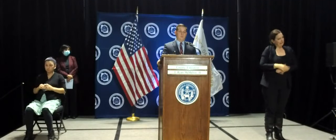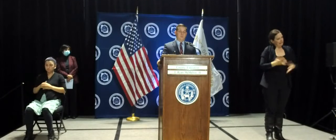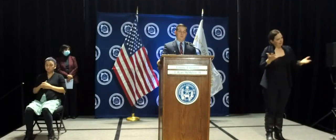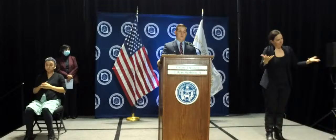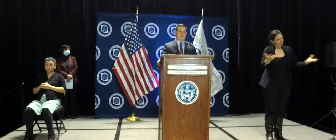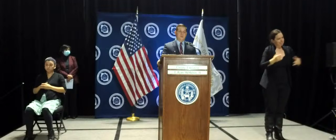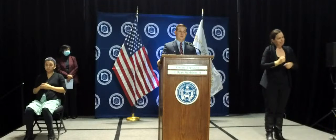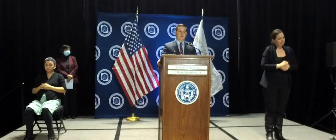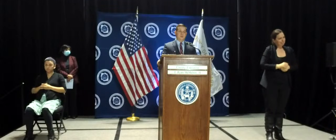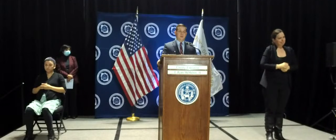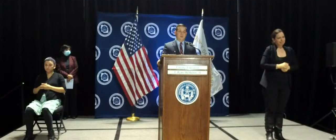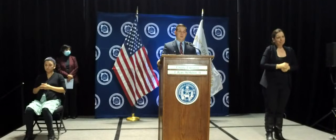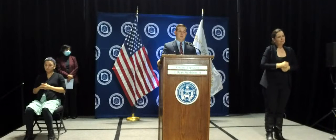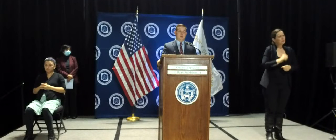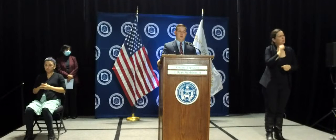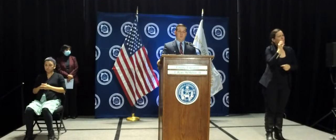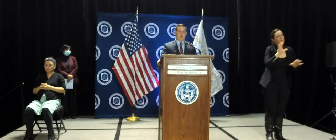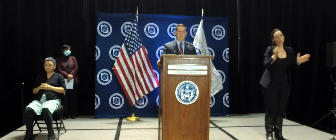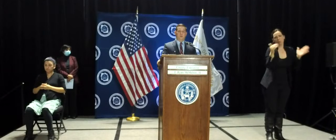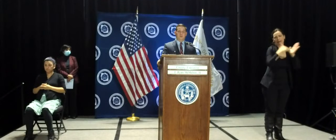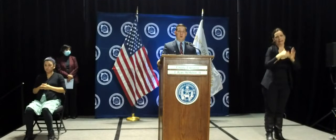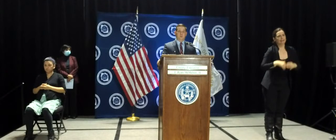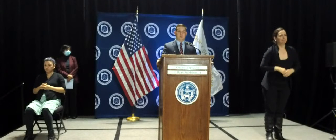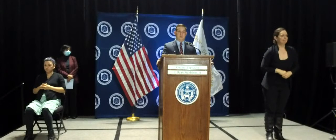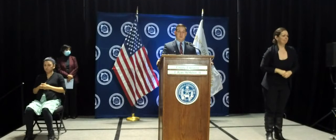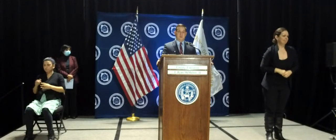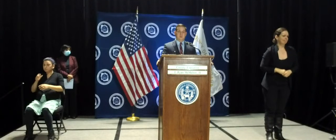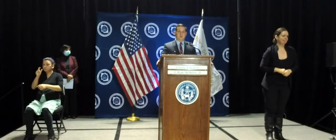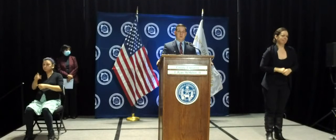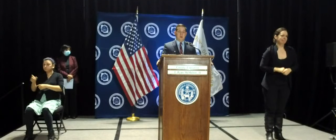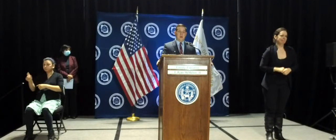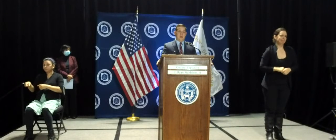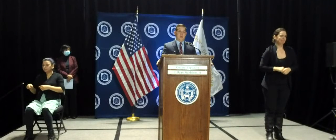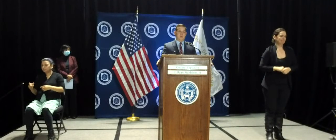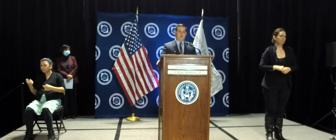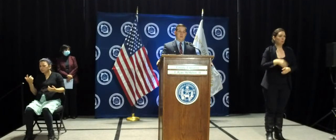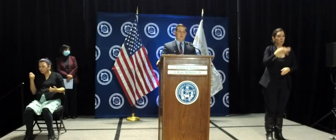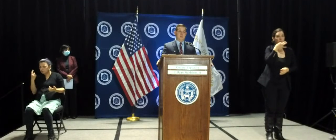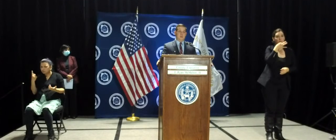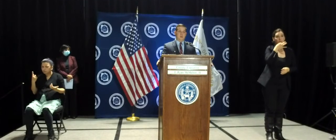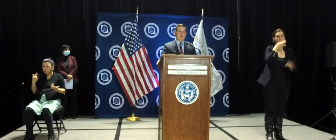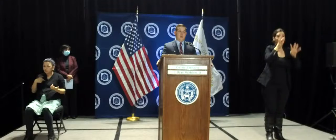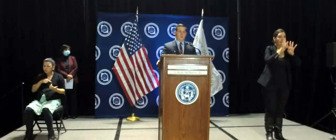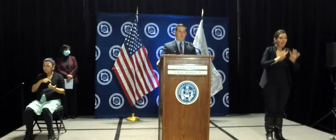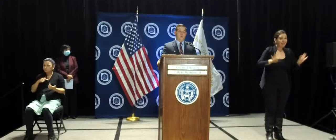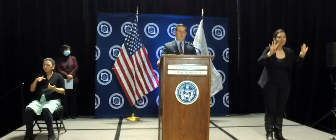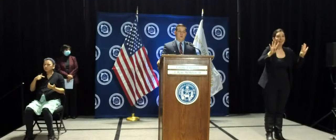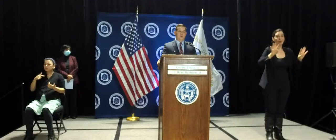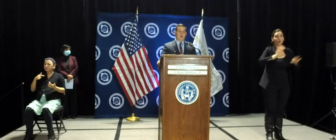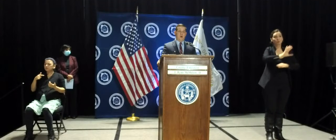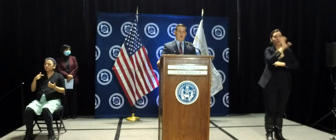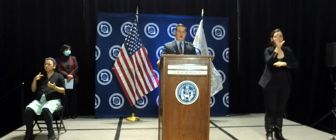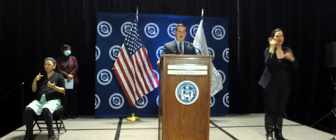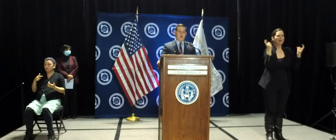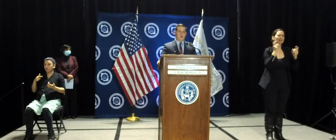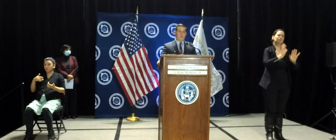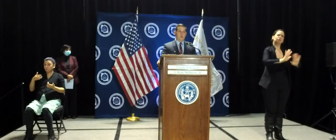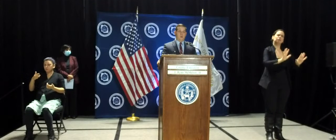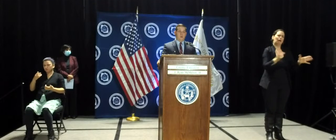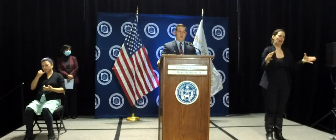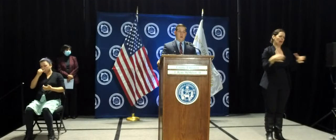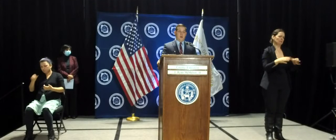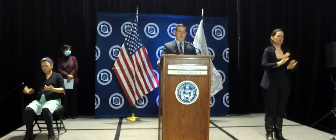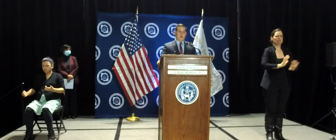So people just need to get a grip. We're almost done with this. And if we can hunker